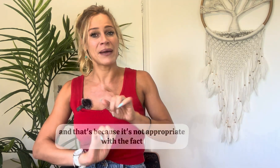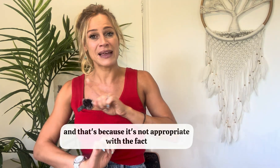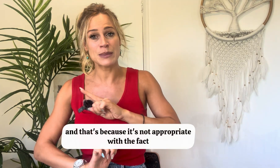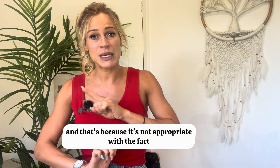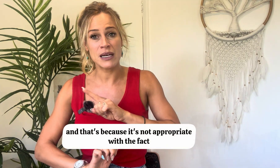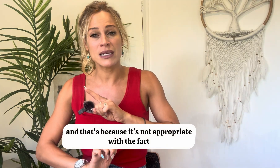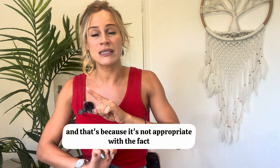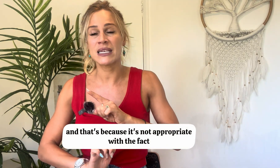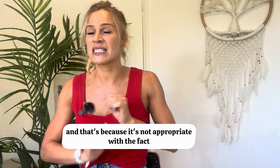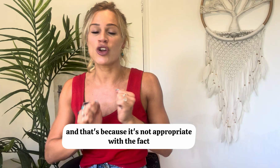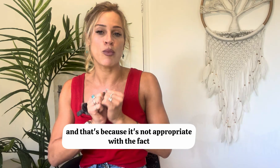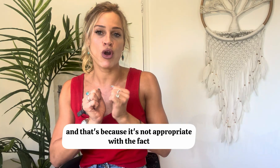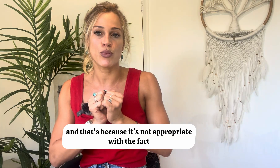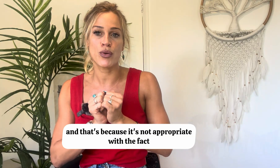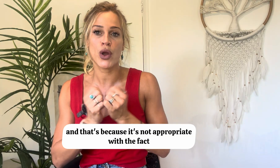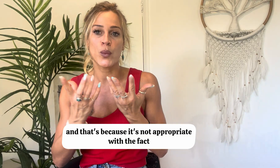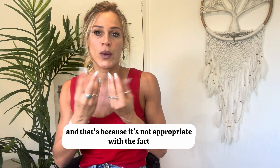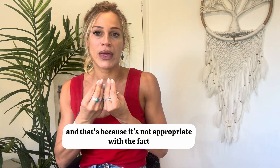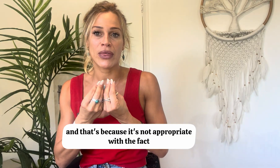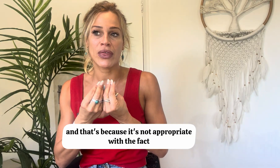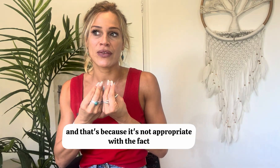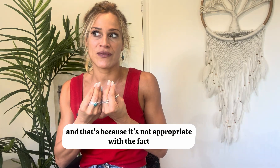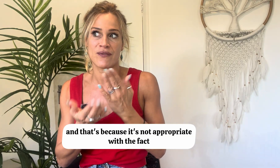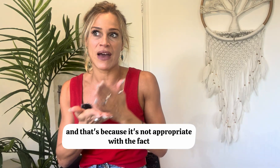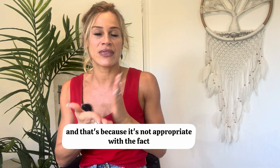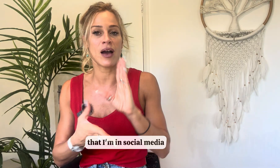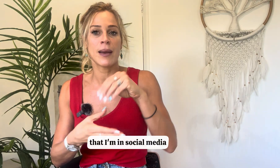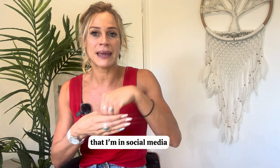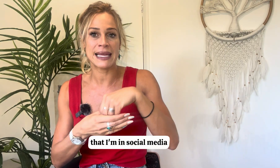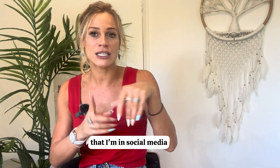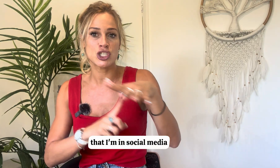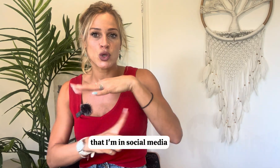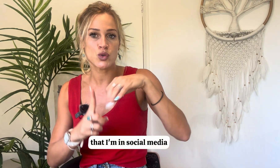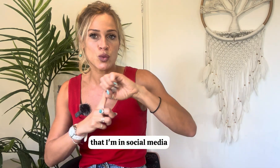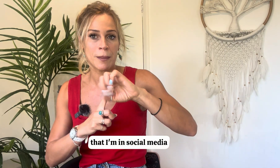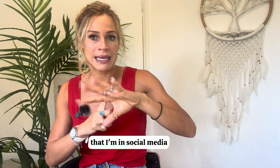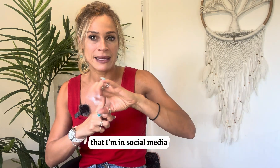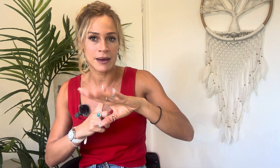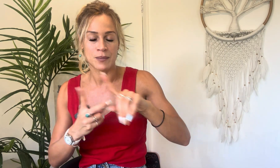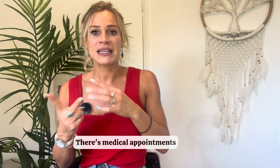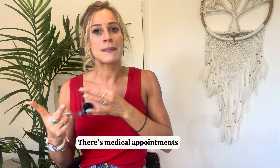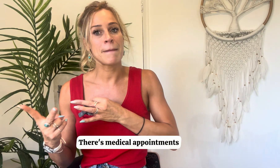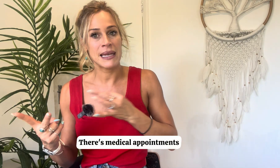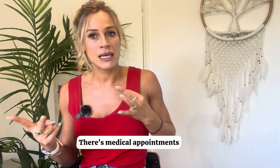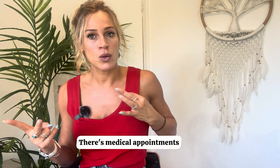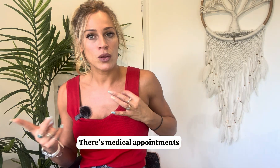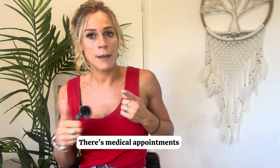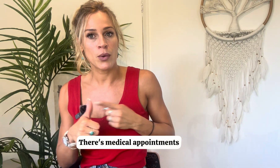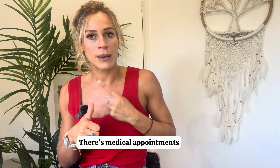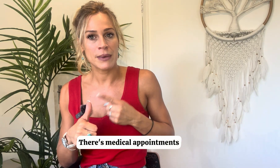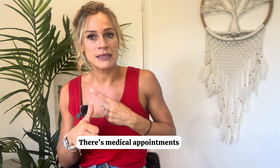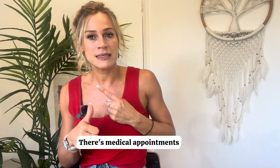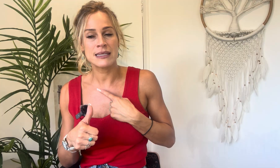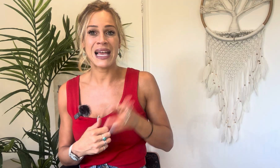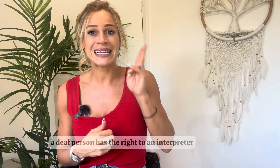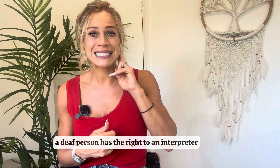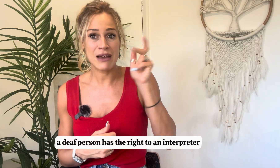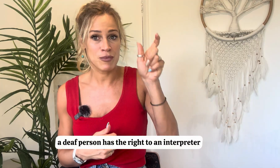that's because it's not appropriate with the fact that I'm in social media. There's medical appointments. A deaf